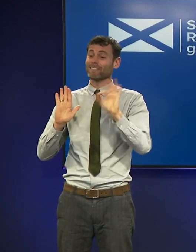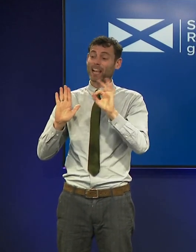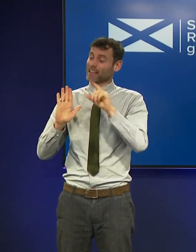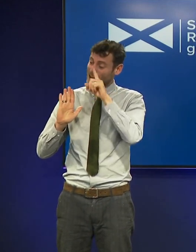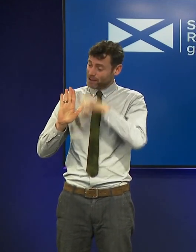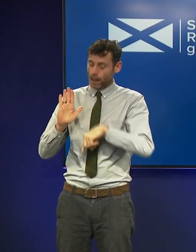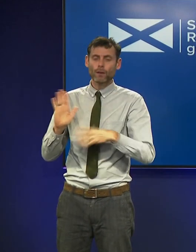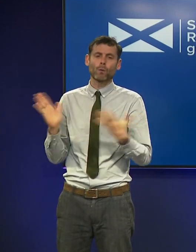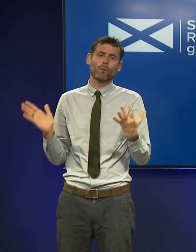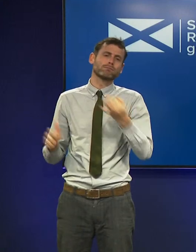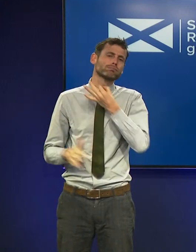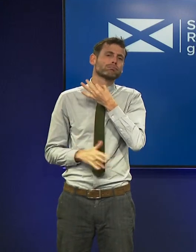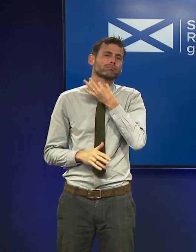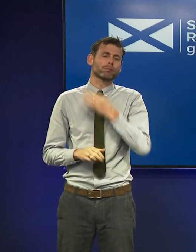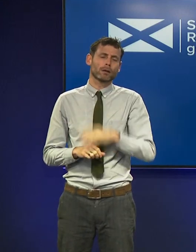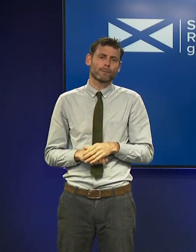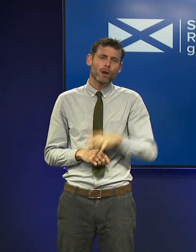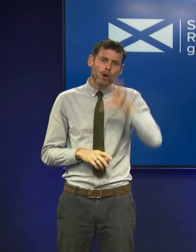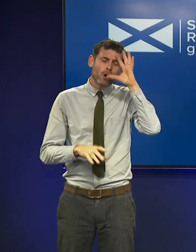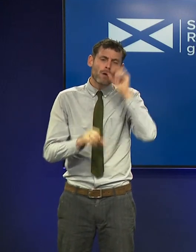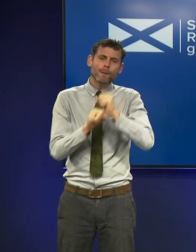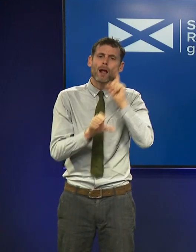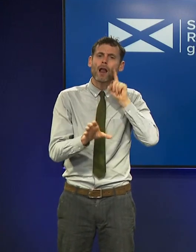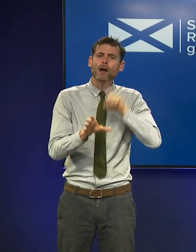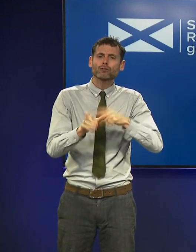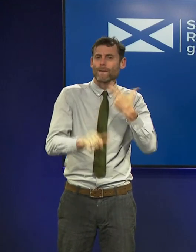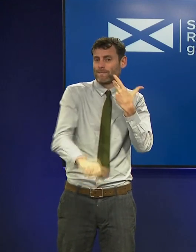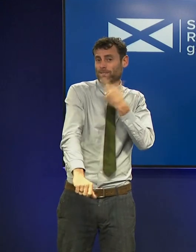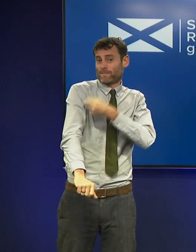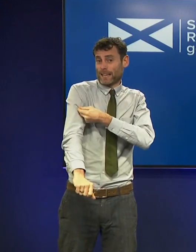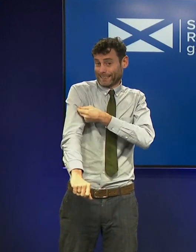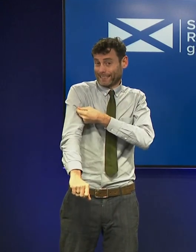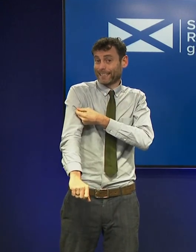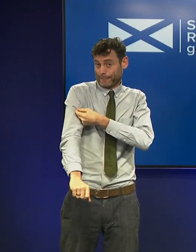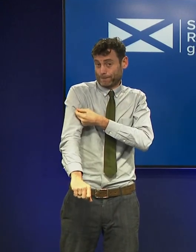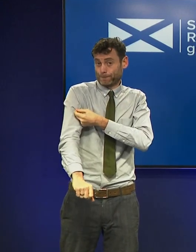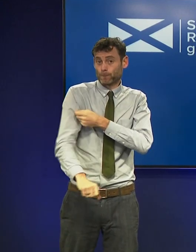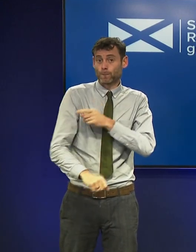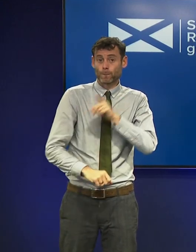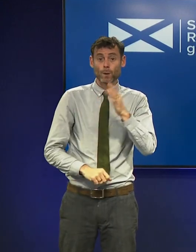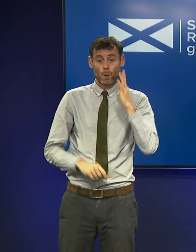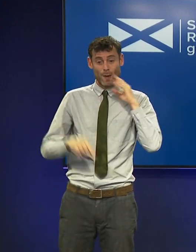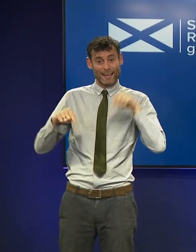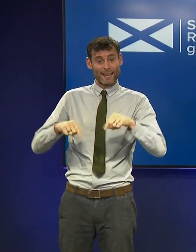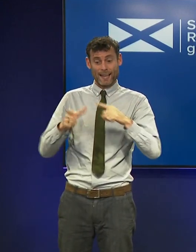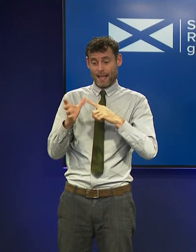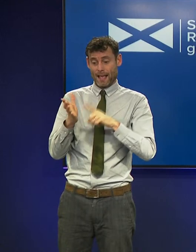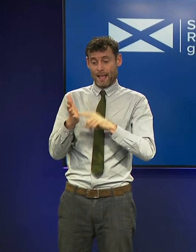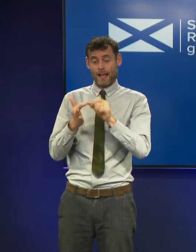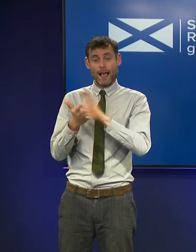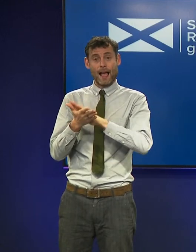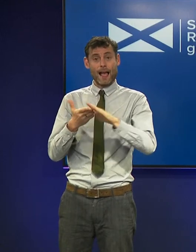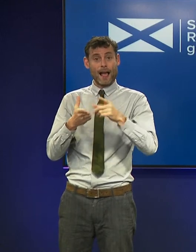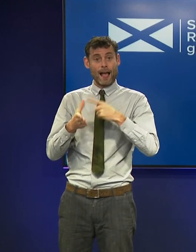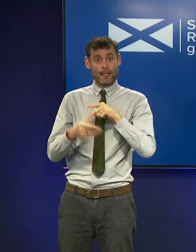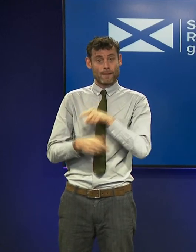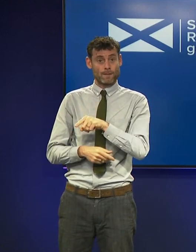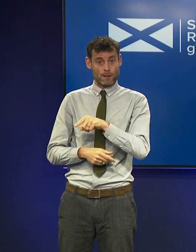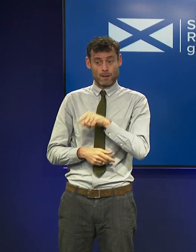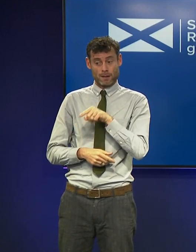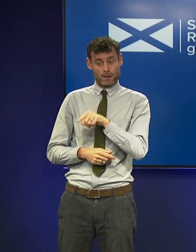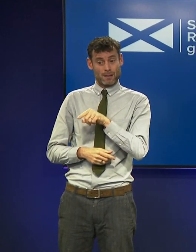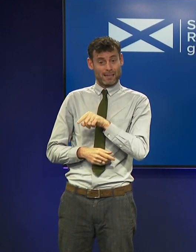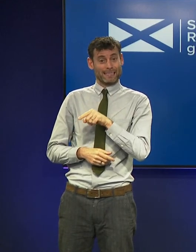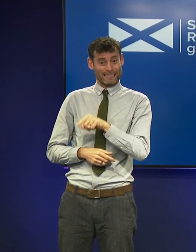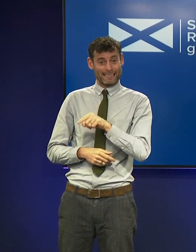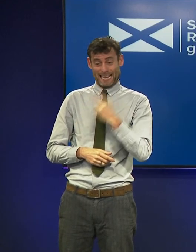is vaccination. You know, this time last year, as we were about to have the alpha variant detected, which was more transmissible than what